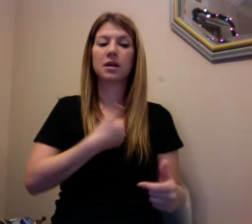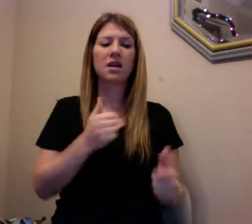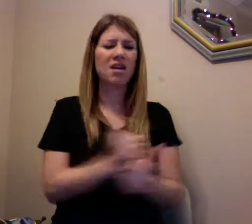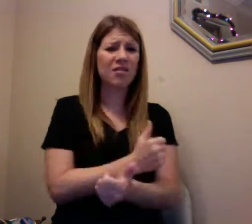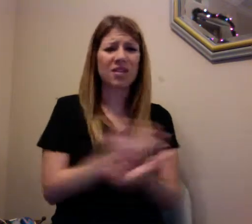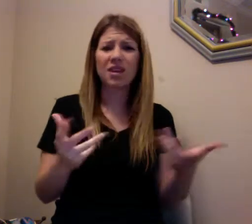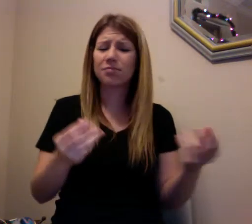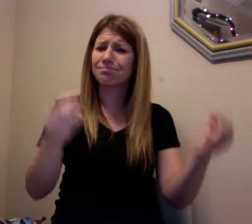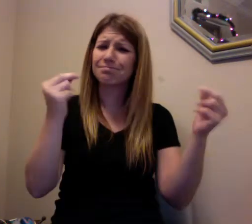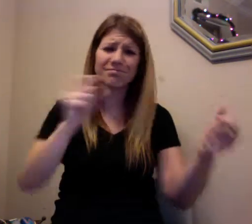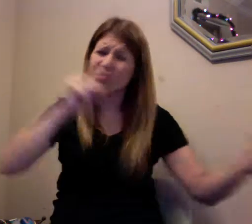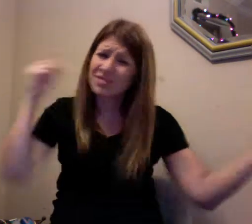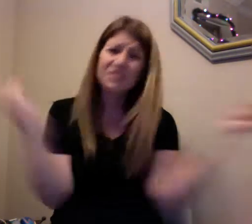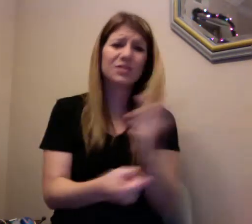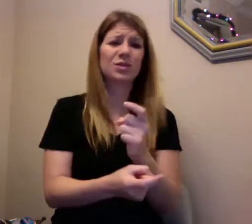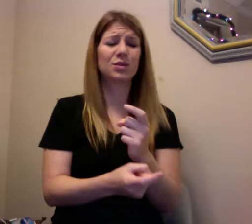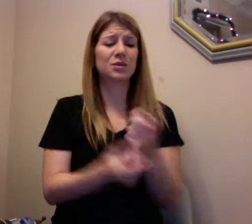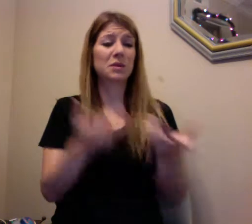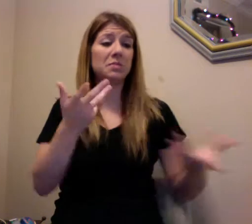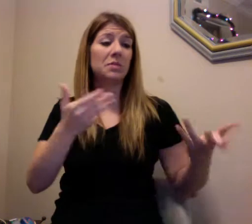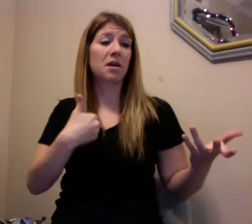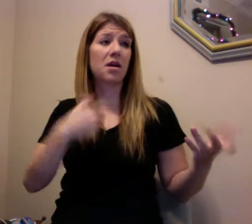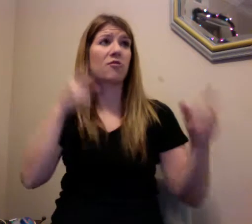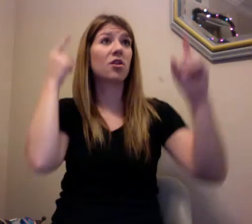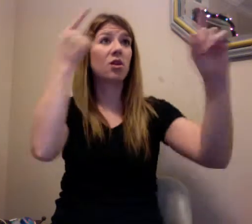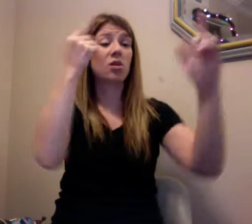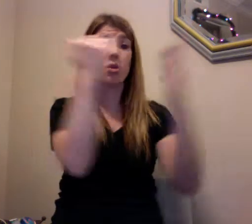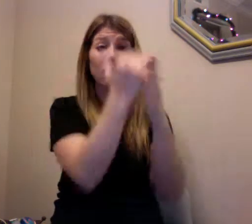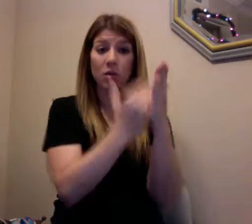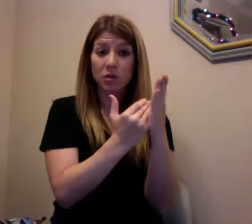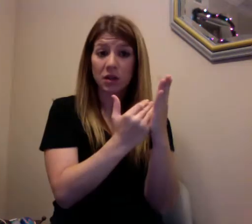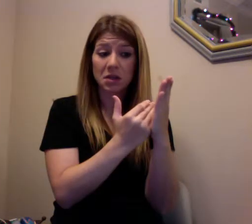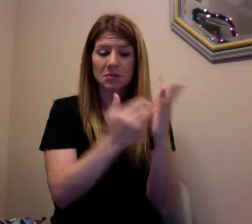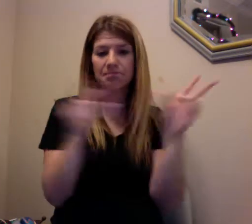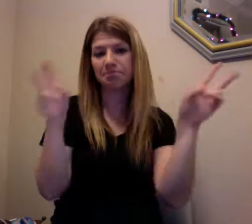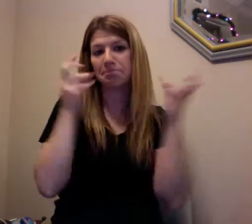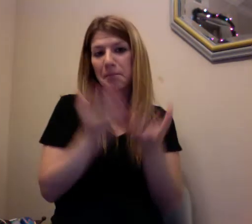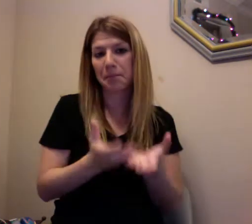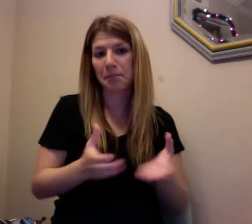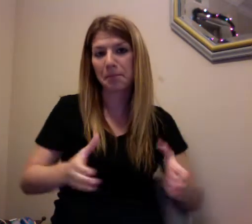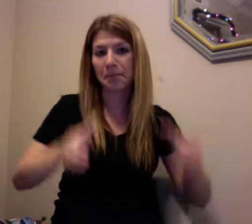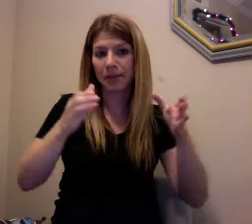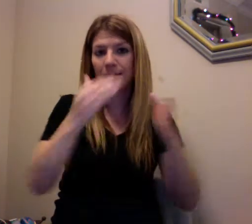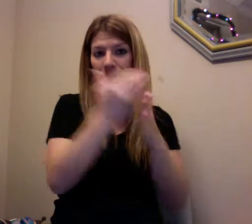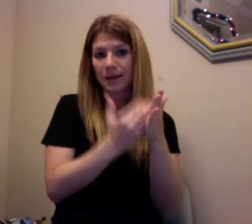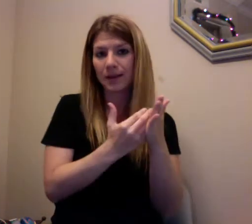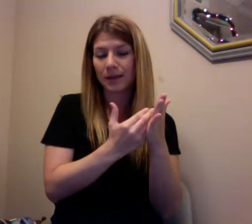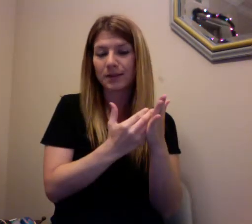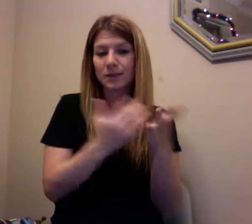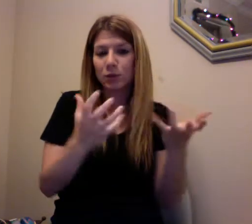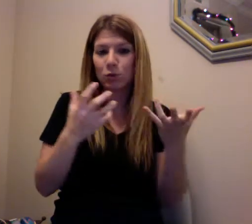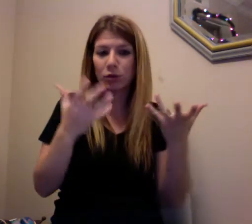list. We have these things we want to do in life. And I thought about all the people I wanted to reach out that I didn't. All the fences I wanted to make.